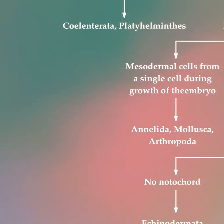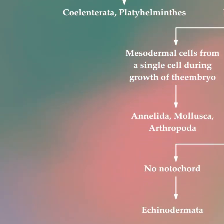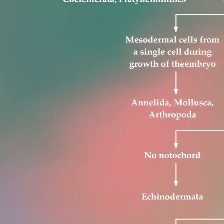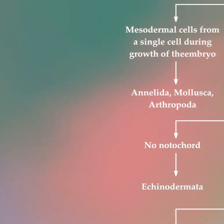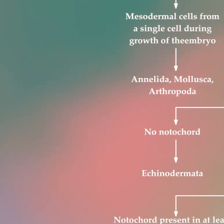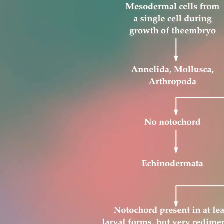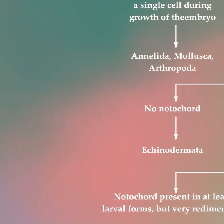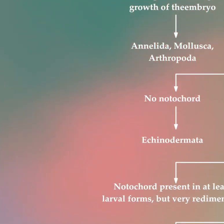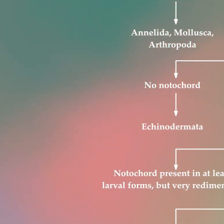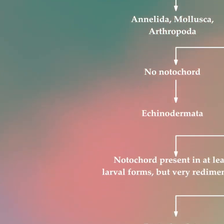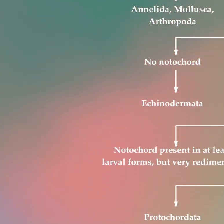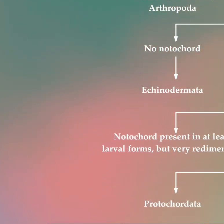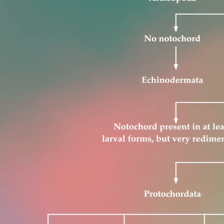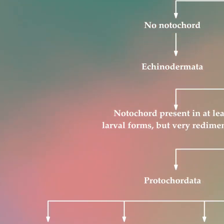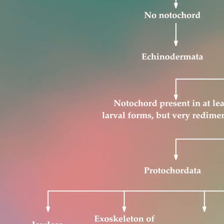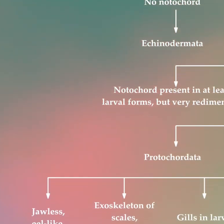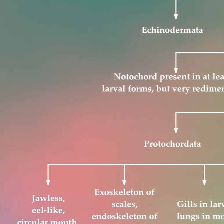Annelida,